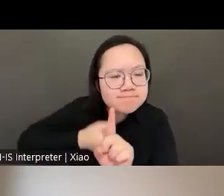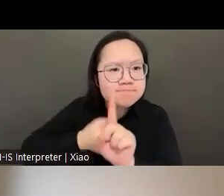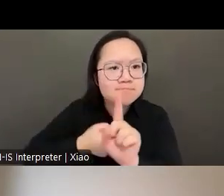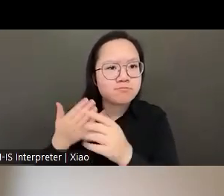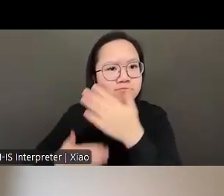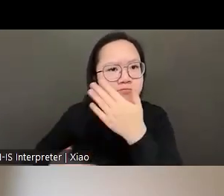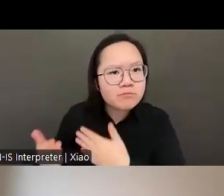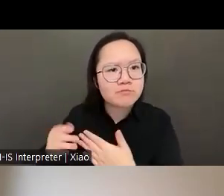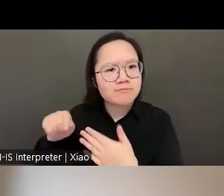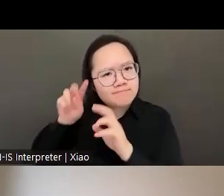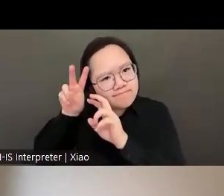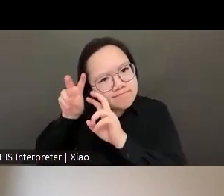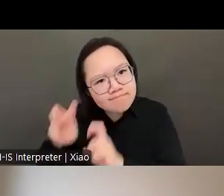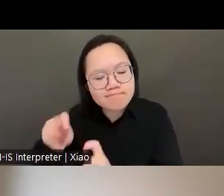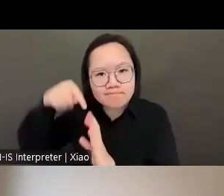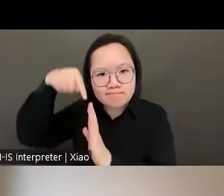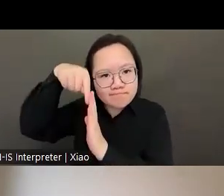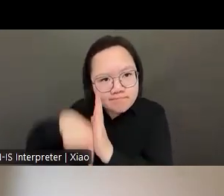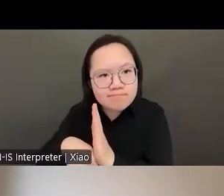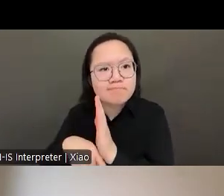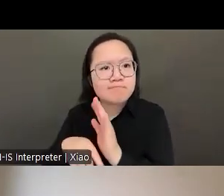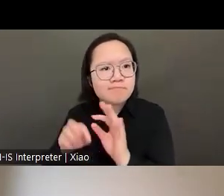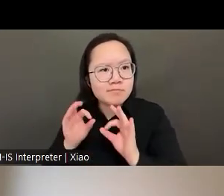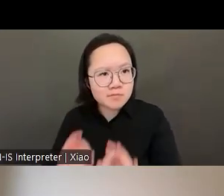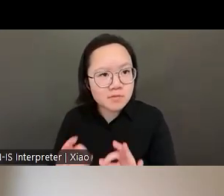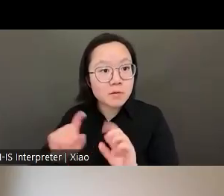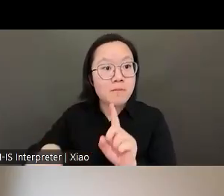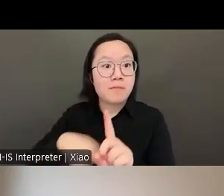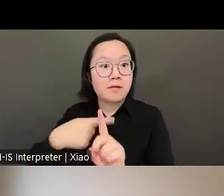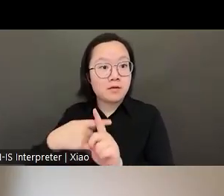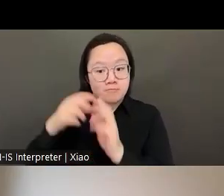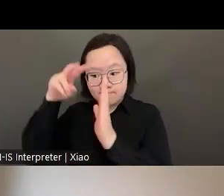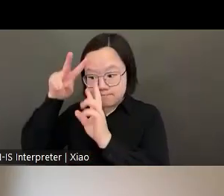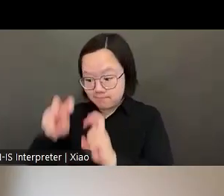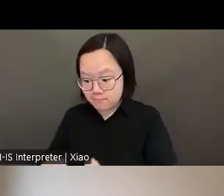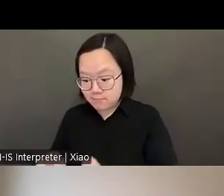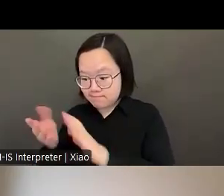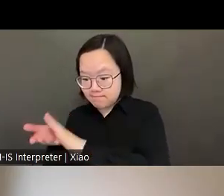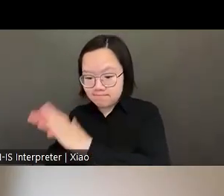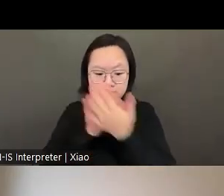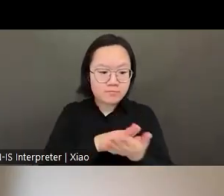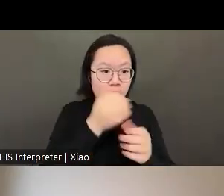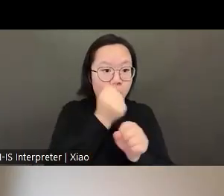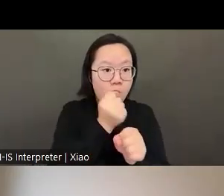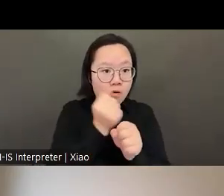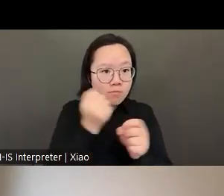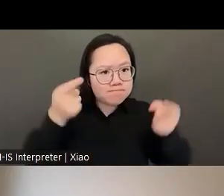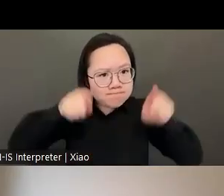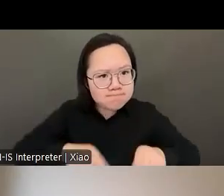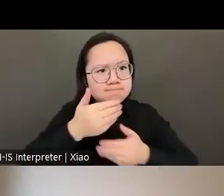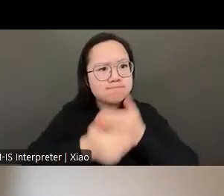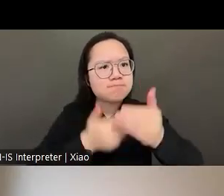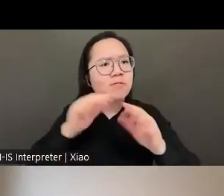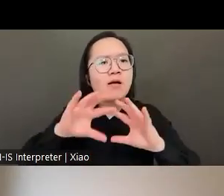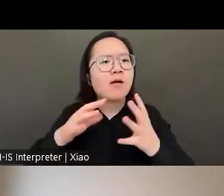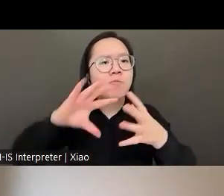research, learning design, and the equitable production and dissemination of knowledge in the global south.